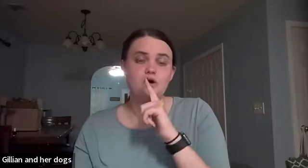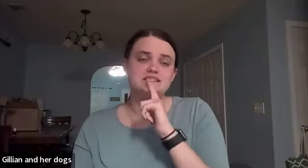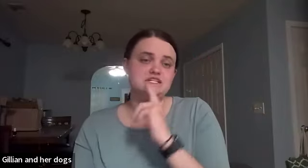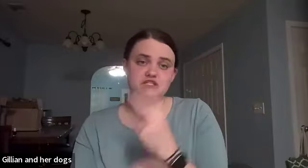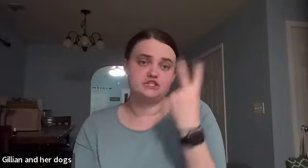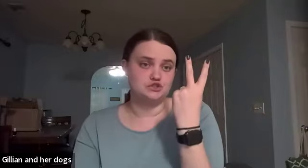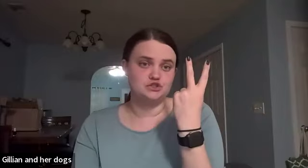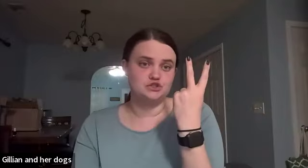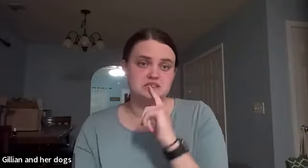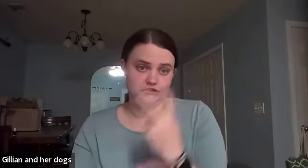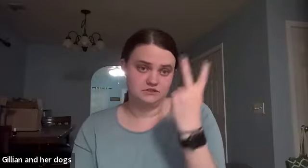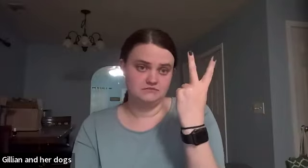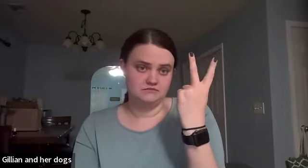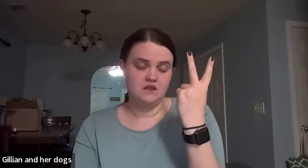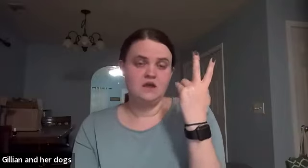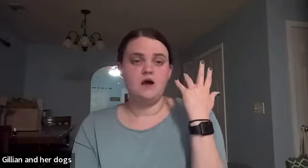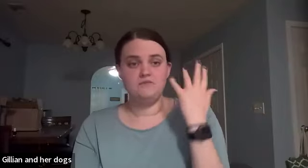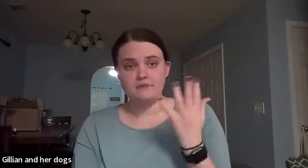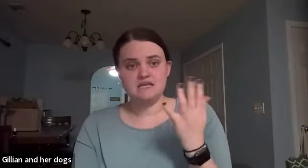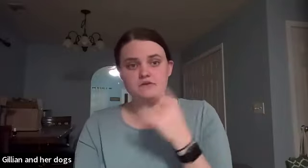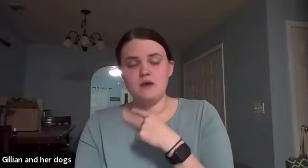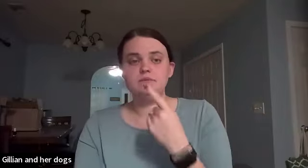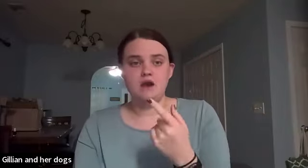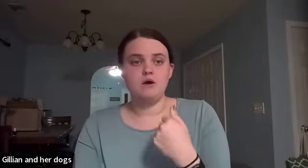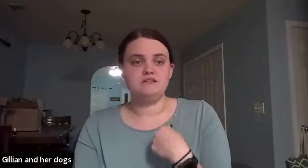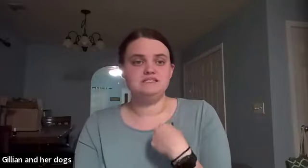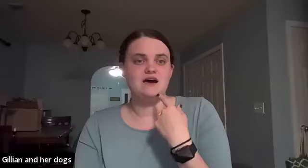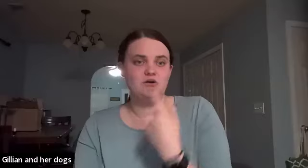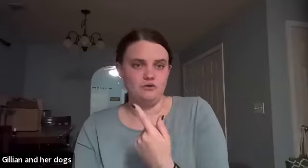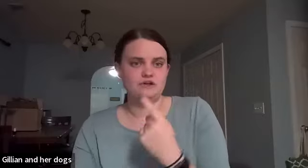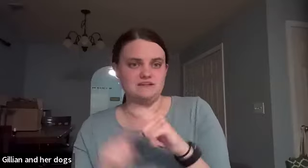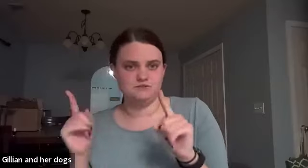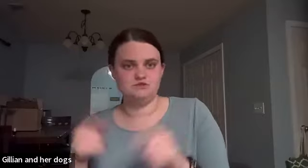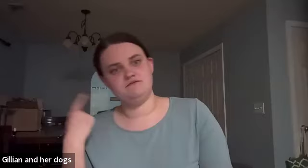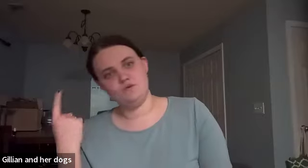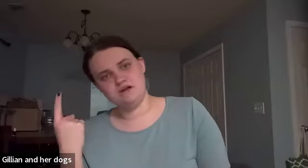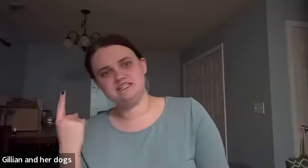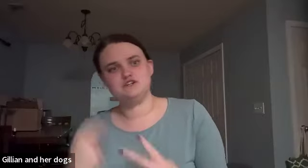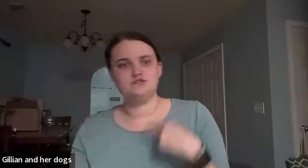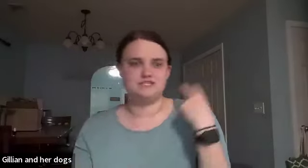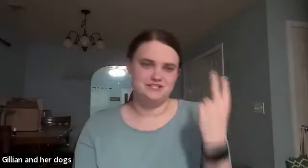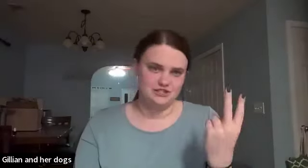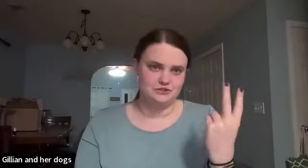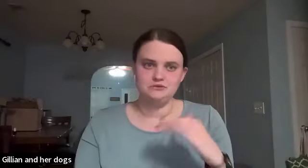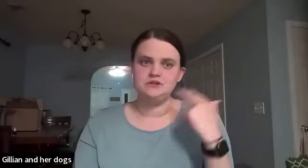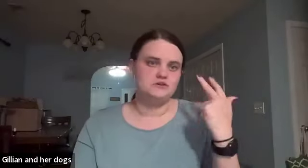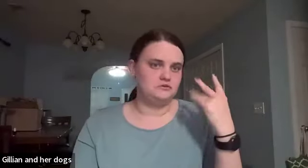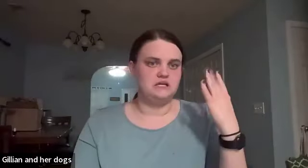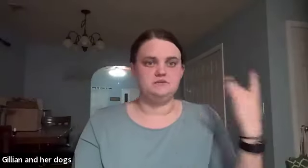or I say sisters, two sisters. That would be how I would tell the difference between having one sister versus two,